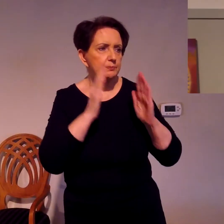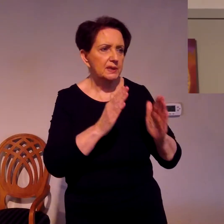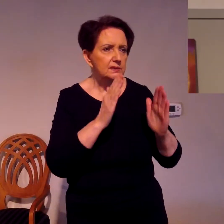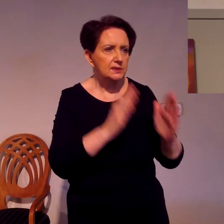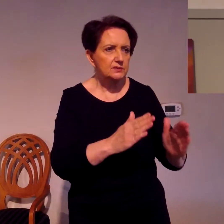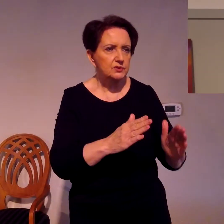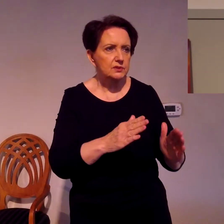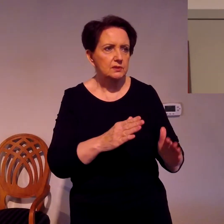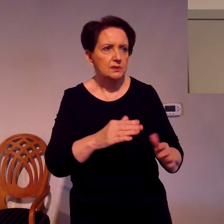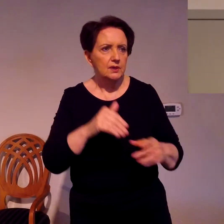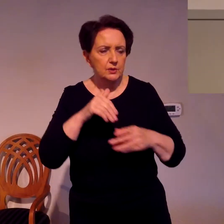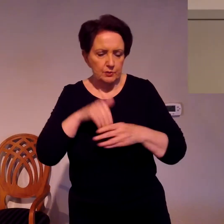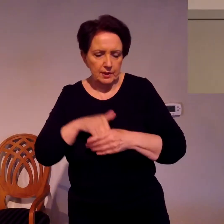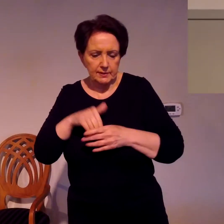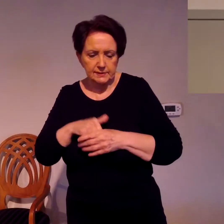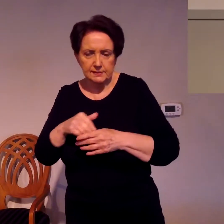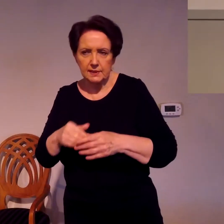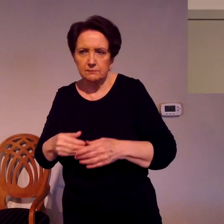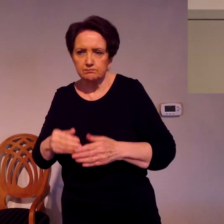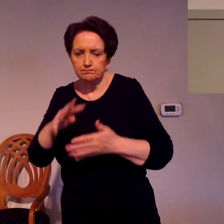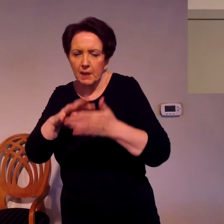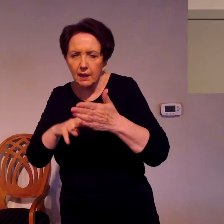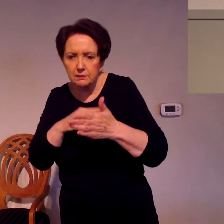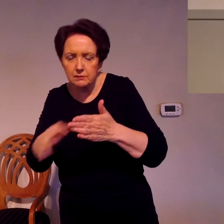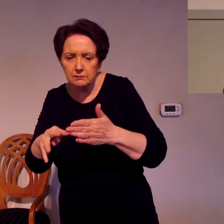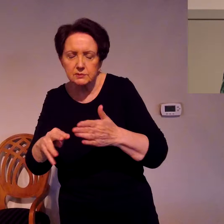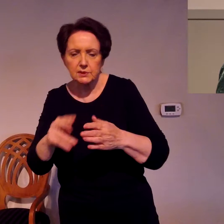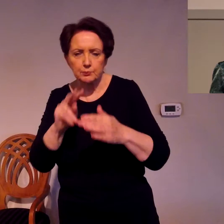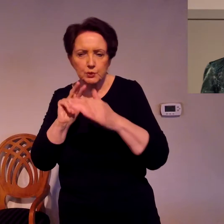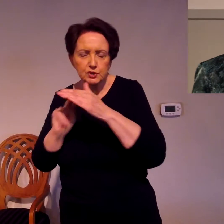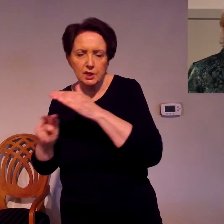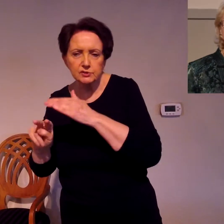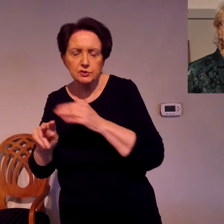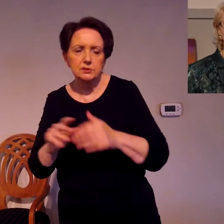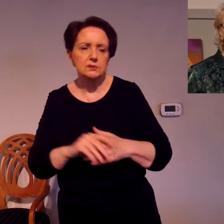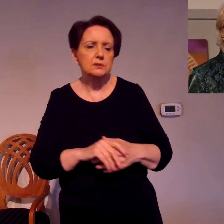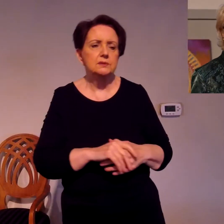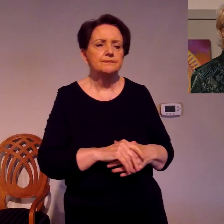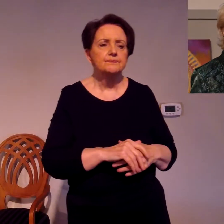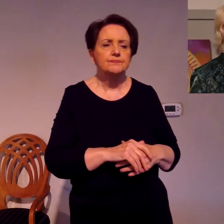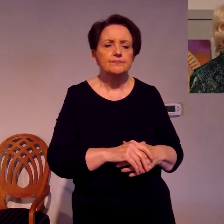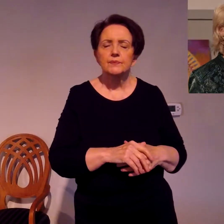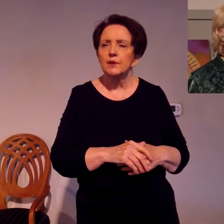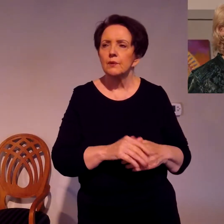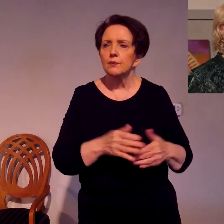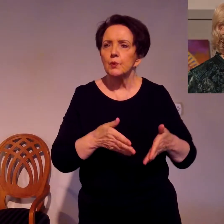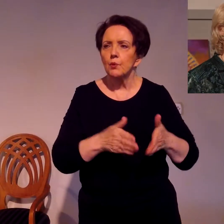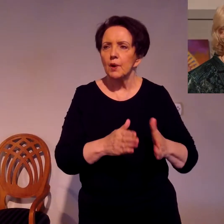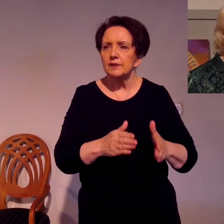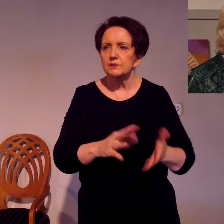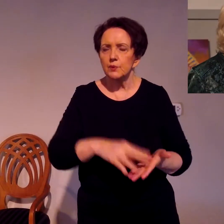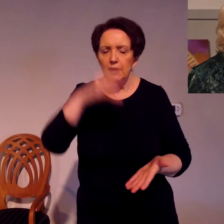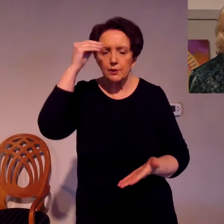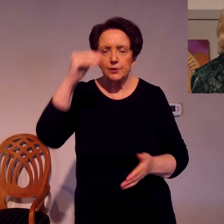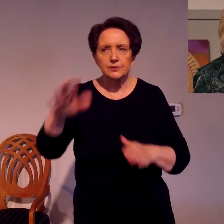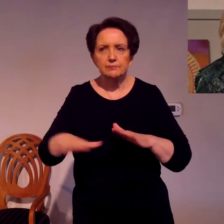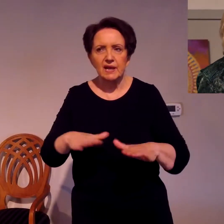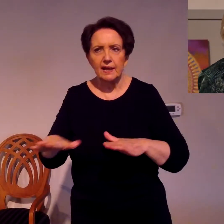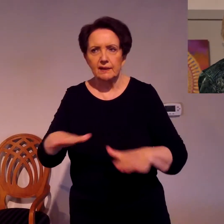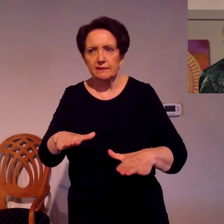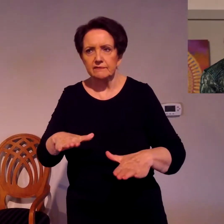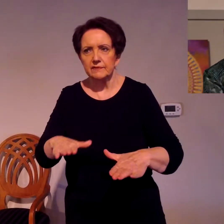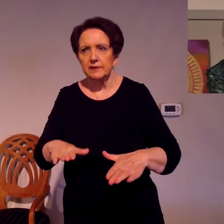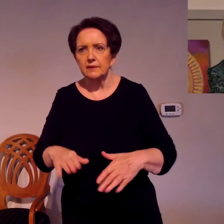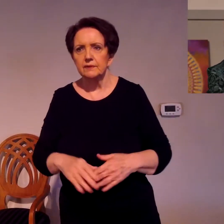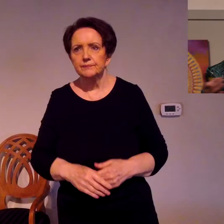own internal patterns, our projections, all of those things, right? And the ways in which we learn to behave. We actually have